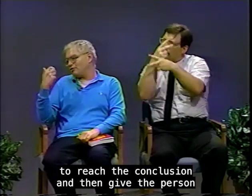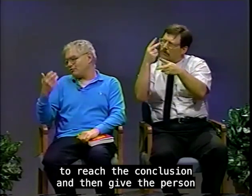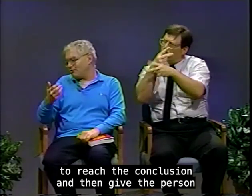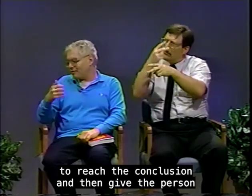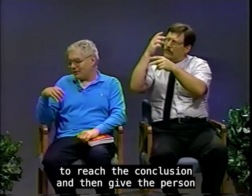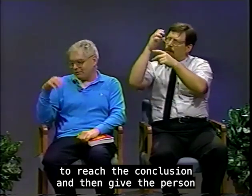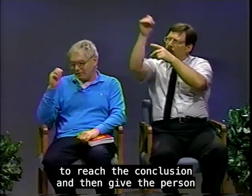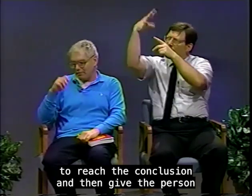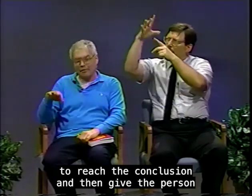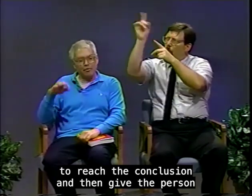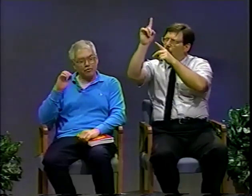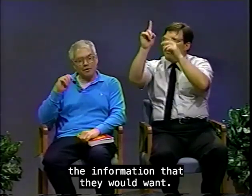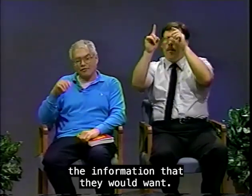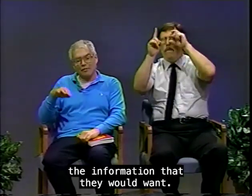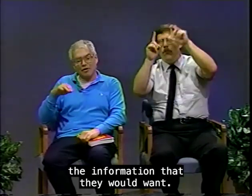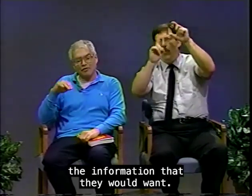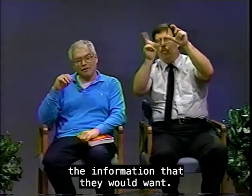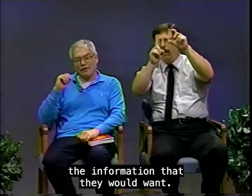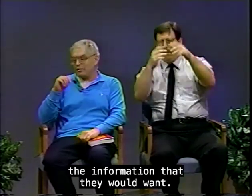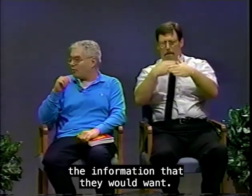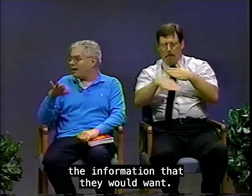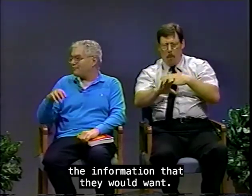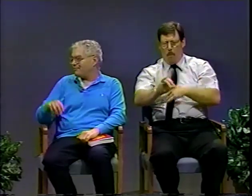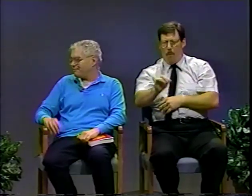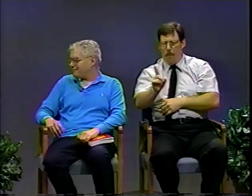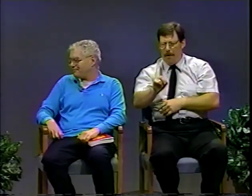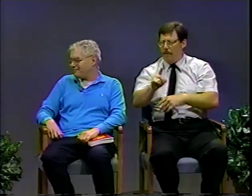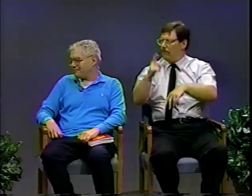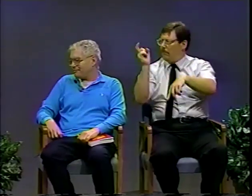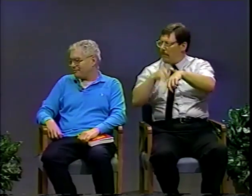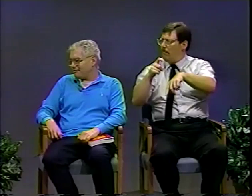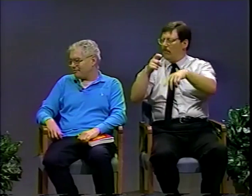reach the conclusion and then give the person the information that they would want.